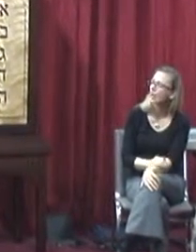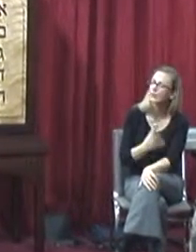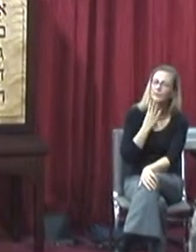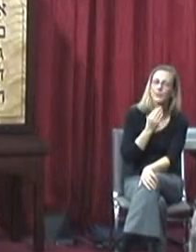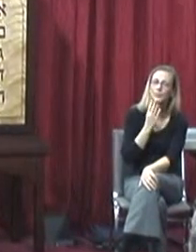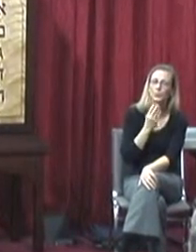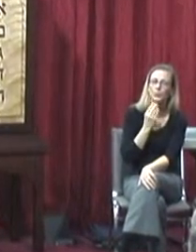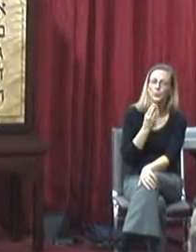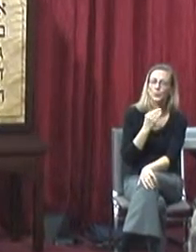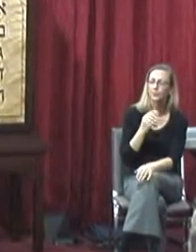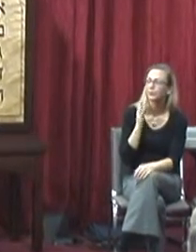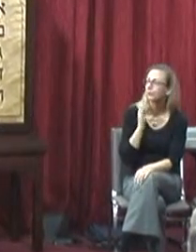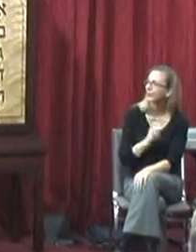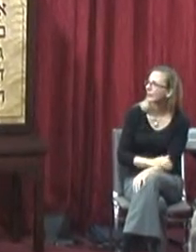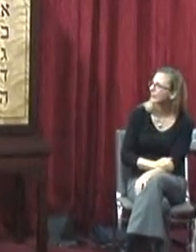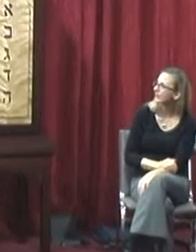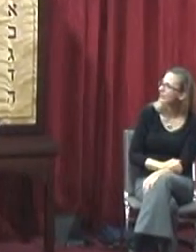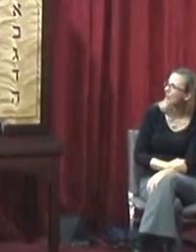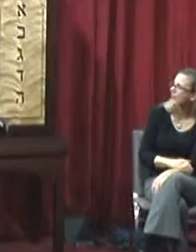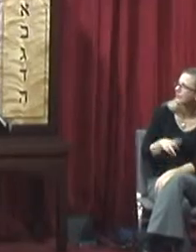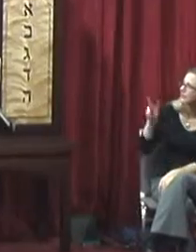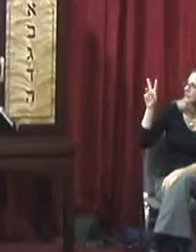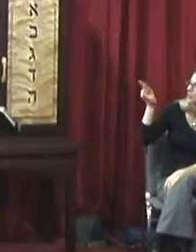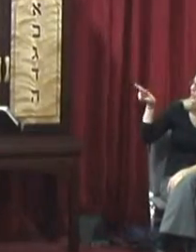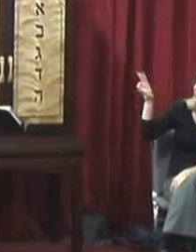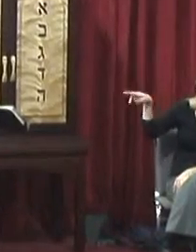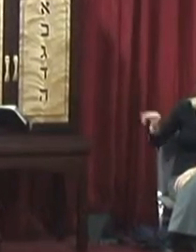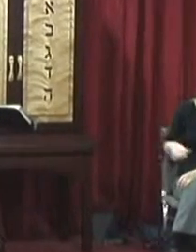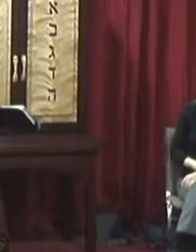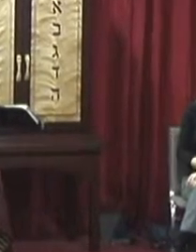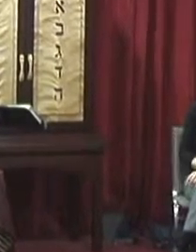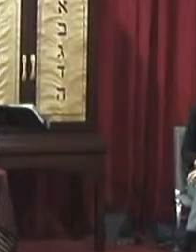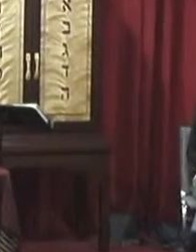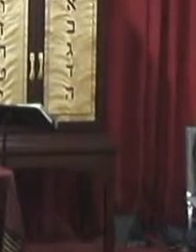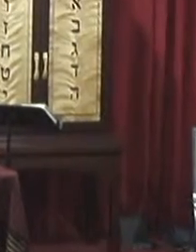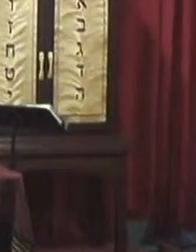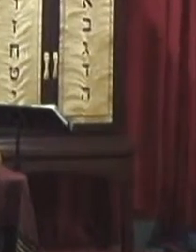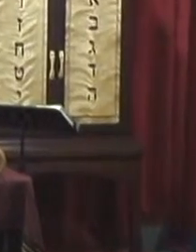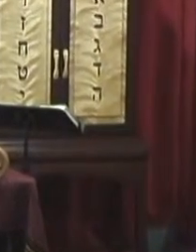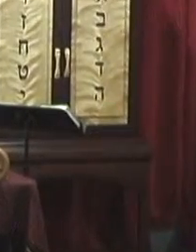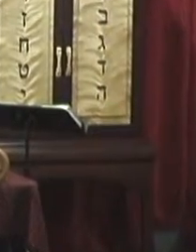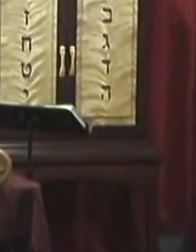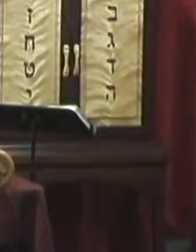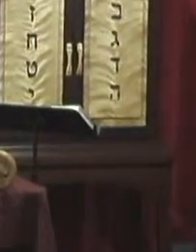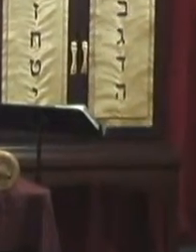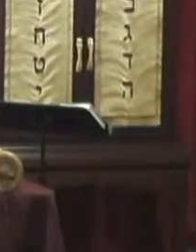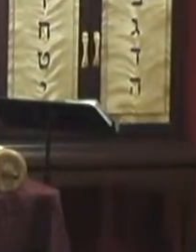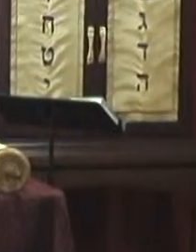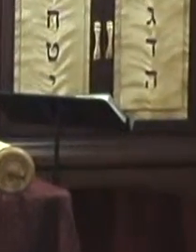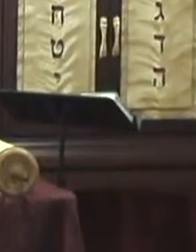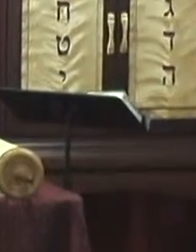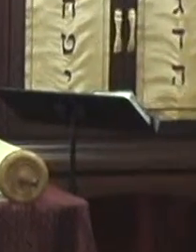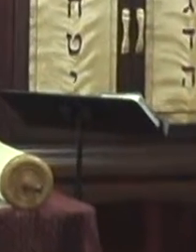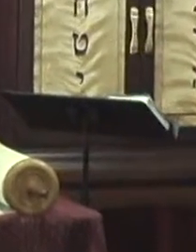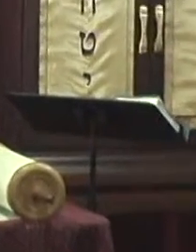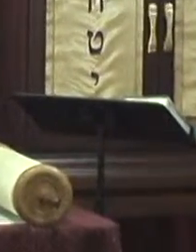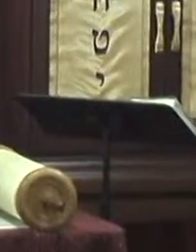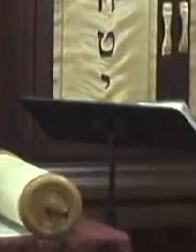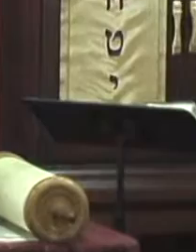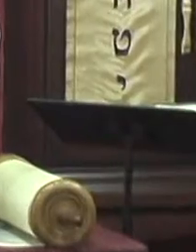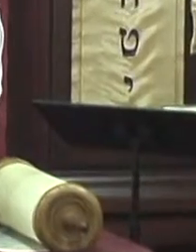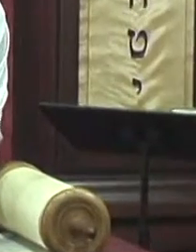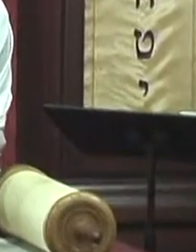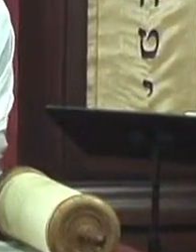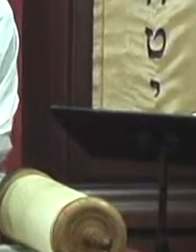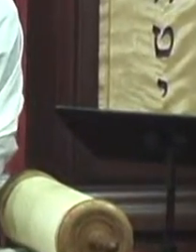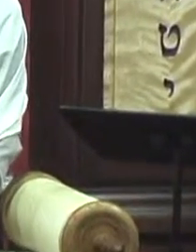and I'll translate it as I go along here. And we've got it up there in the Hebrew for those of you who are taking Hebrew with the vowels, so I hope